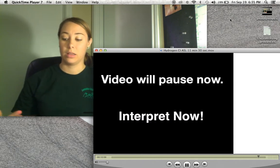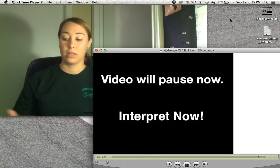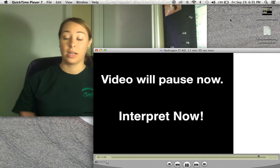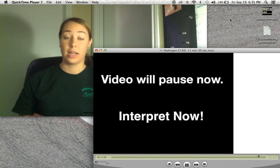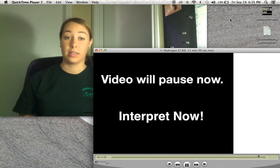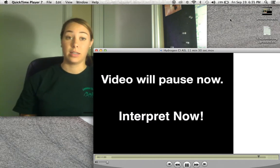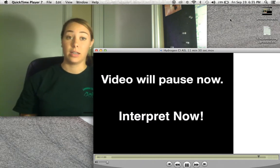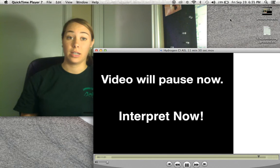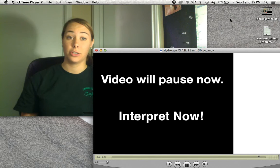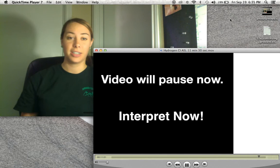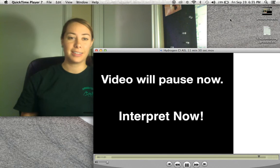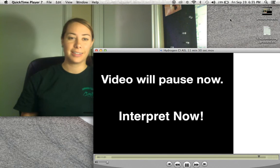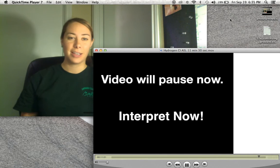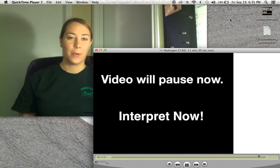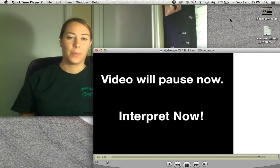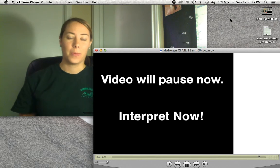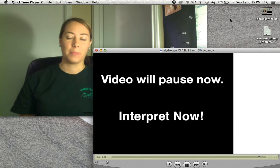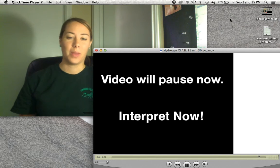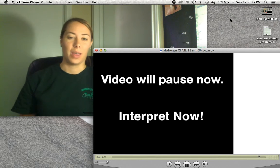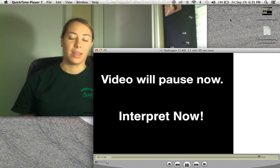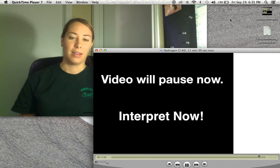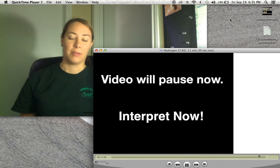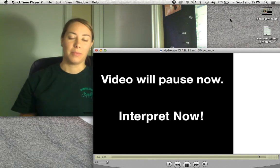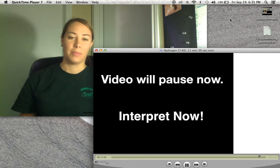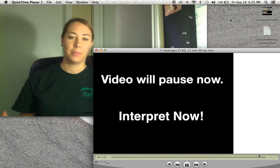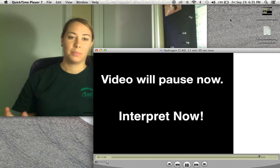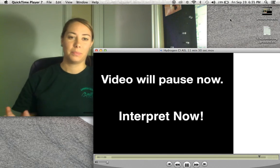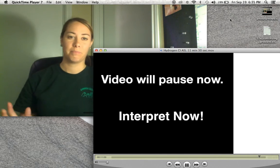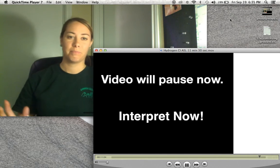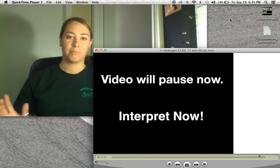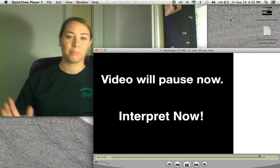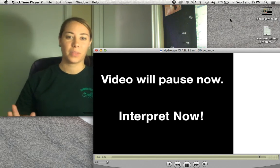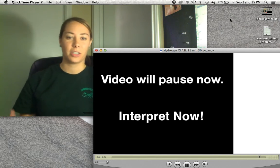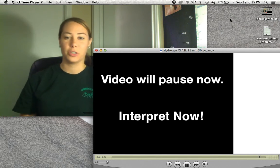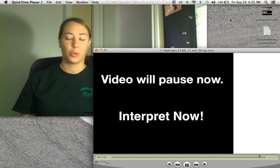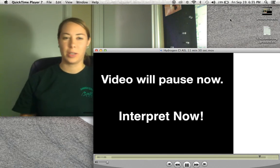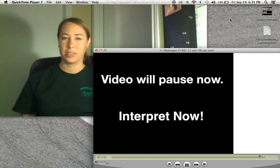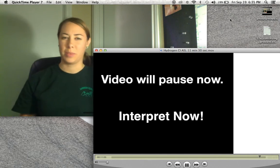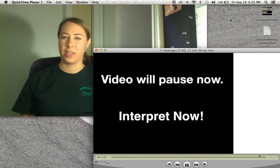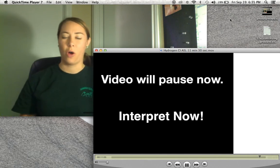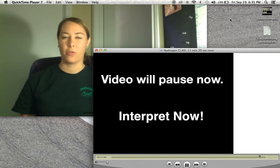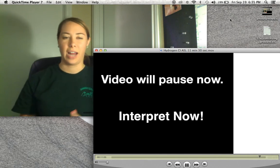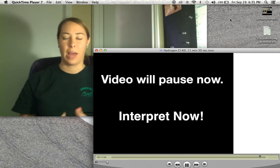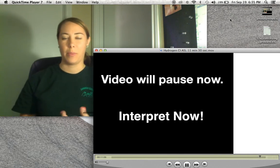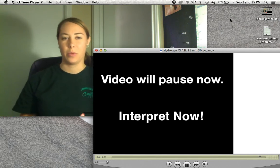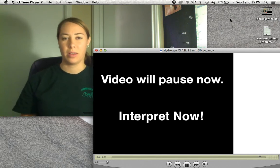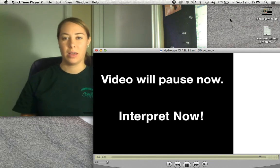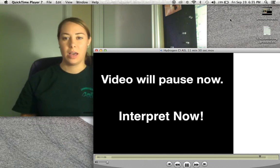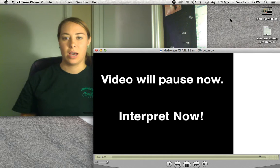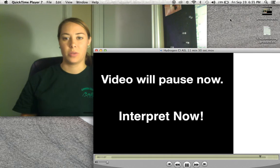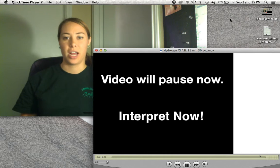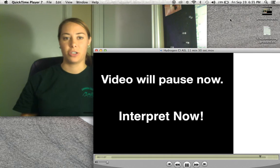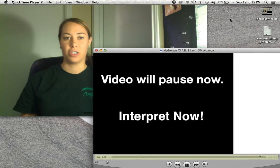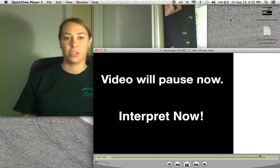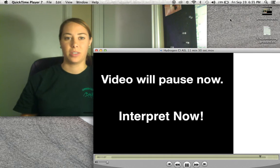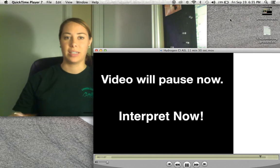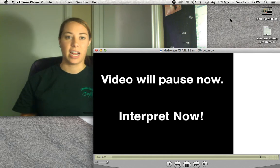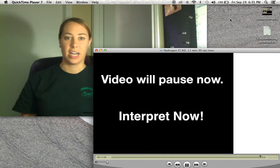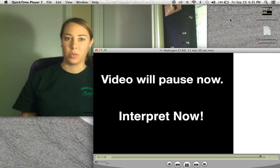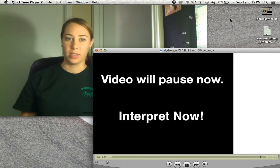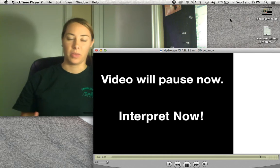in the 1900s. And tell you a story about something that awful that happened with when hydrogen